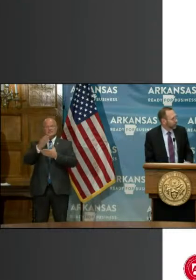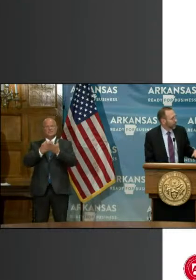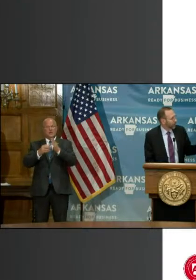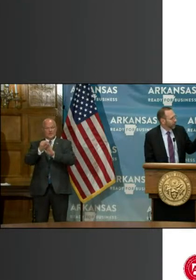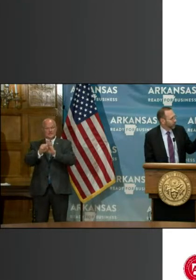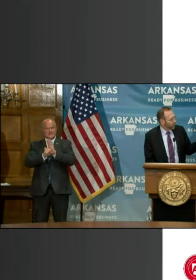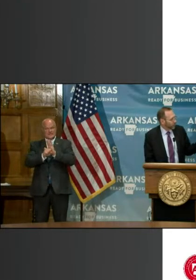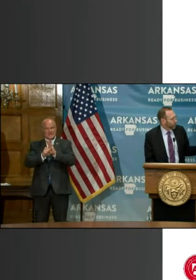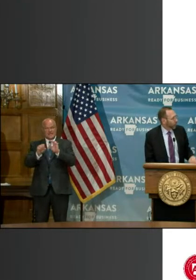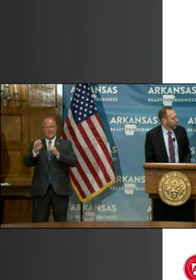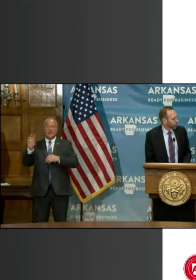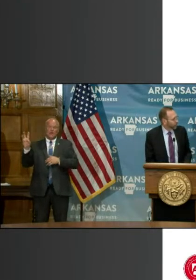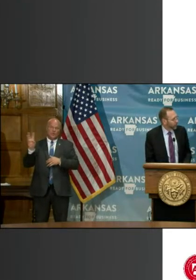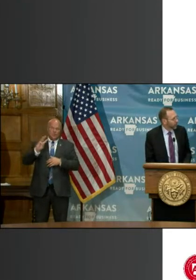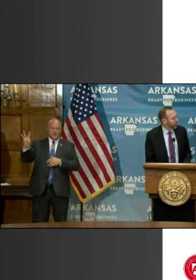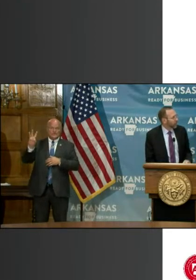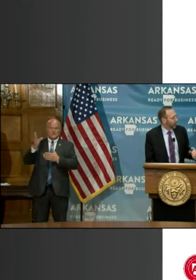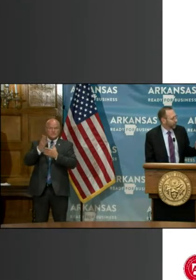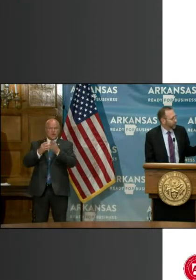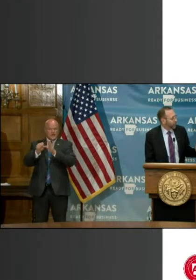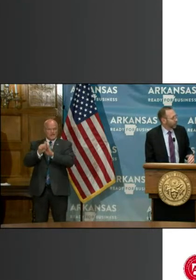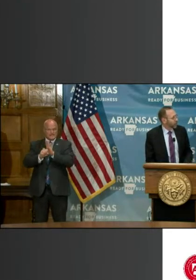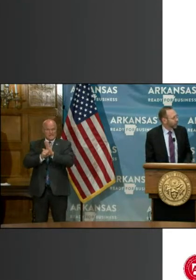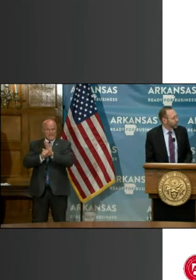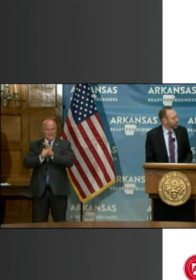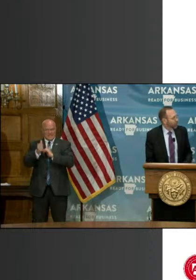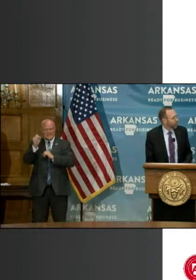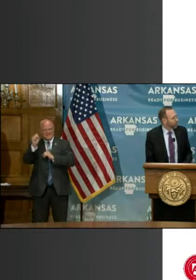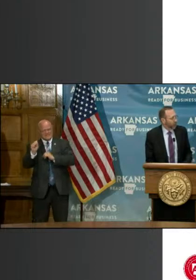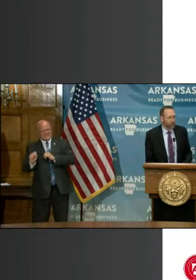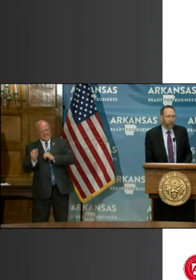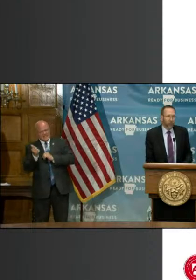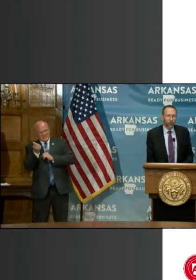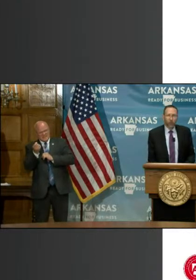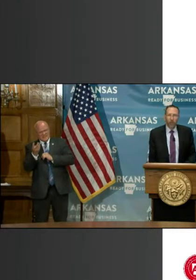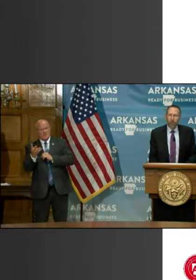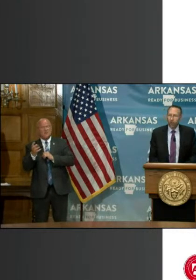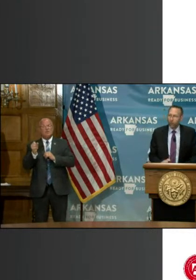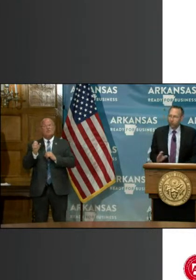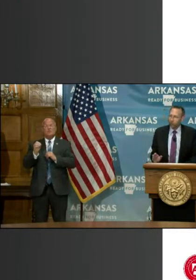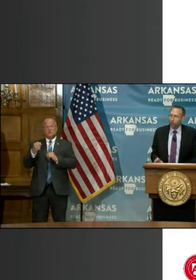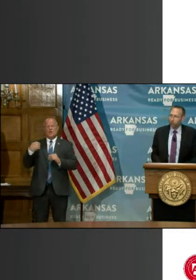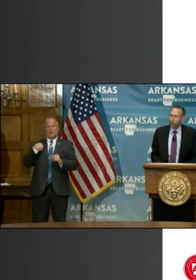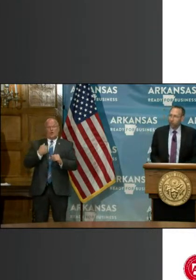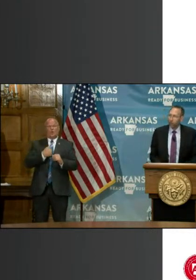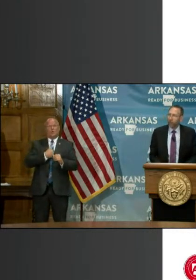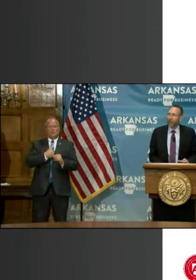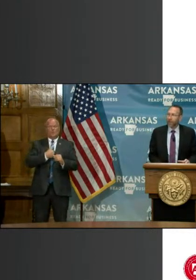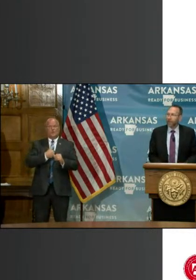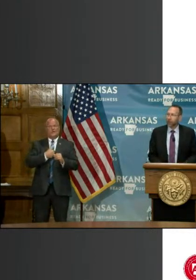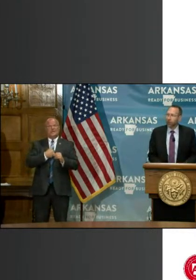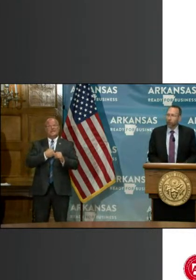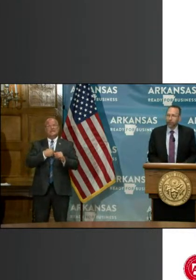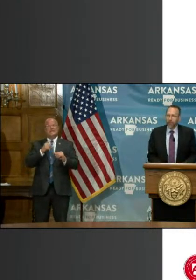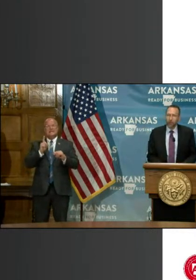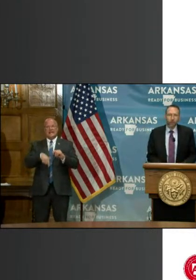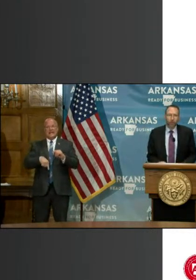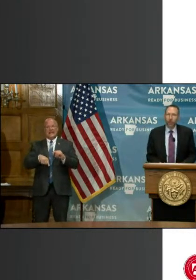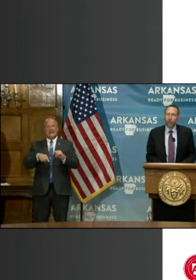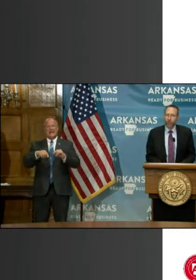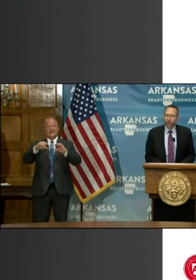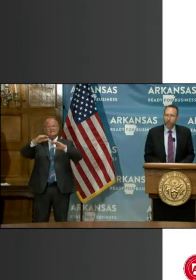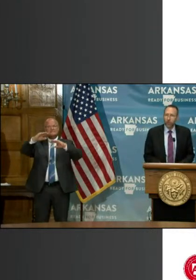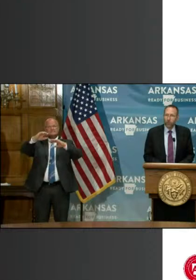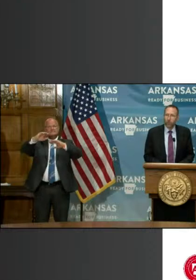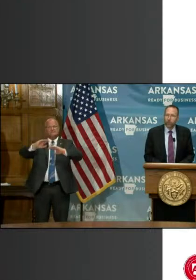of the state, areas in the western part of the state, a few in the southern part of the state. So we can't let our guard